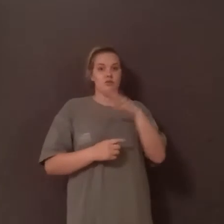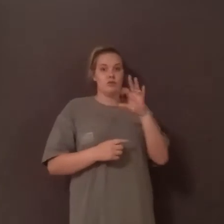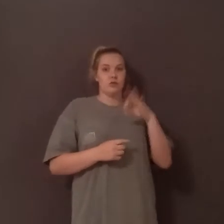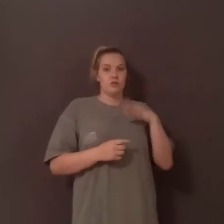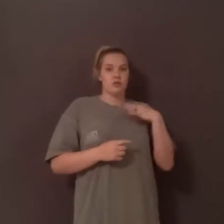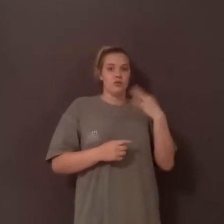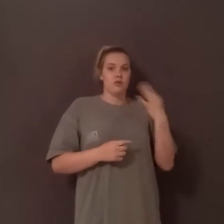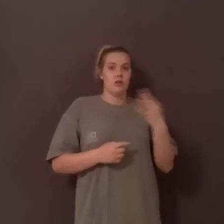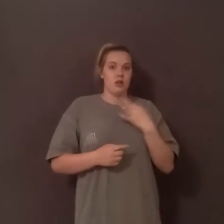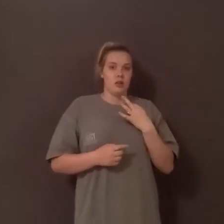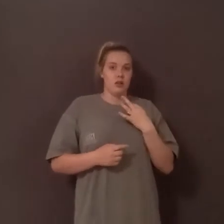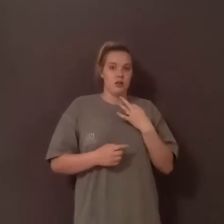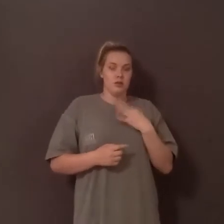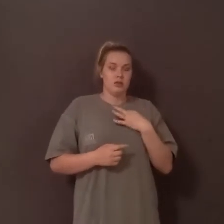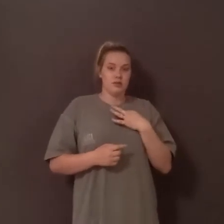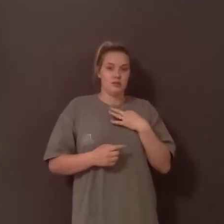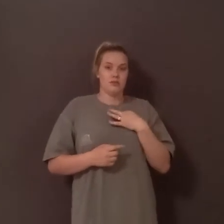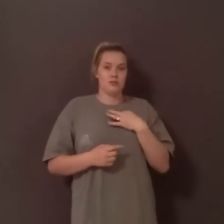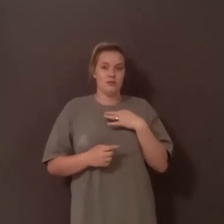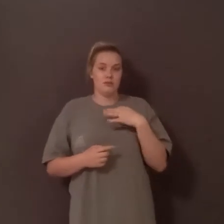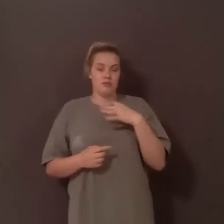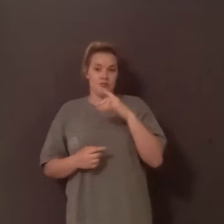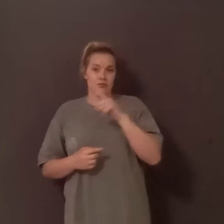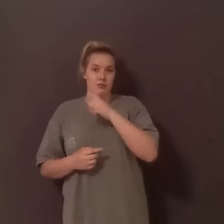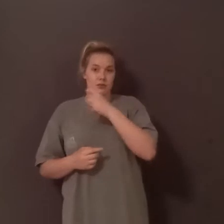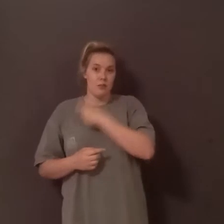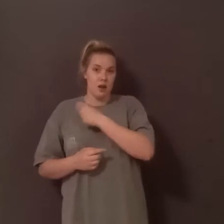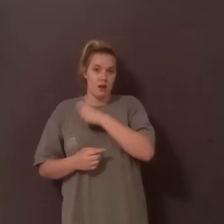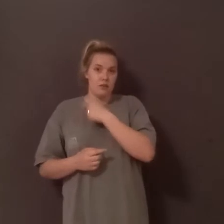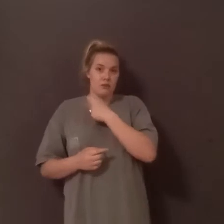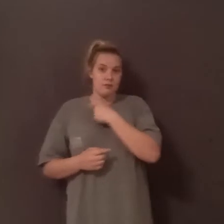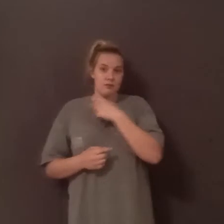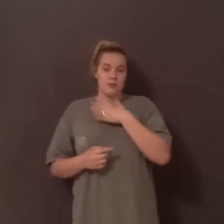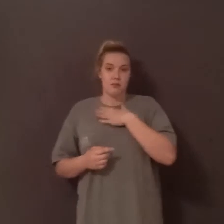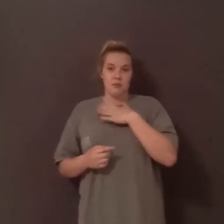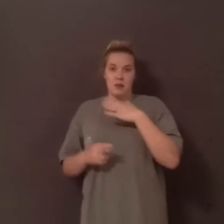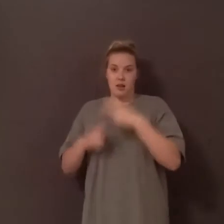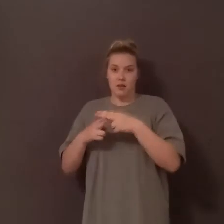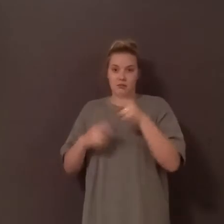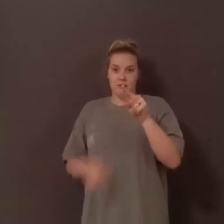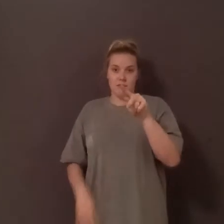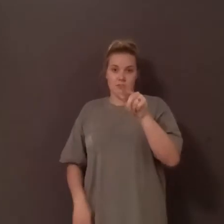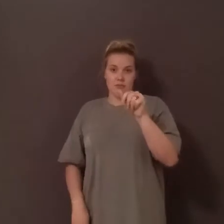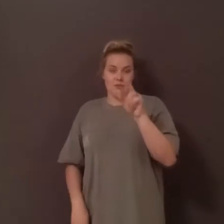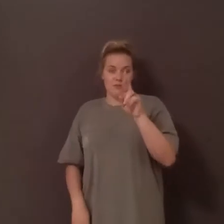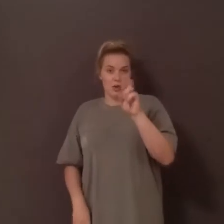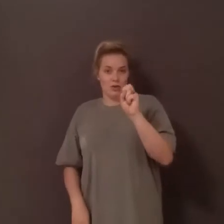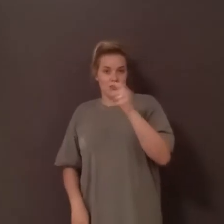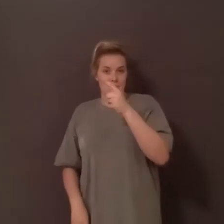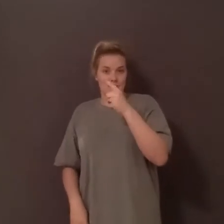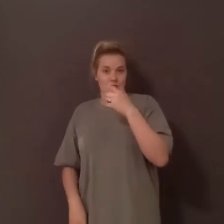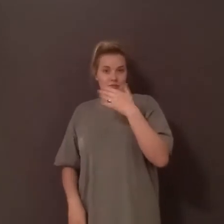my name is Paz. Paz. How do you spell that? Yes. That's great. Thank you so much.